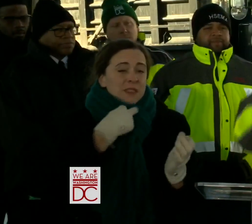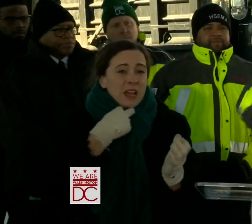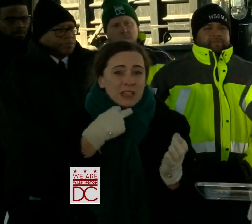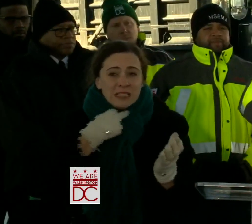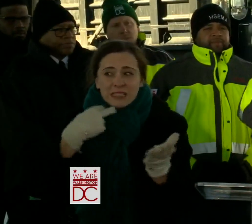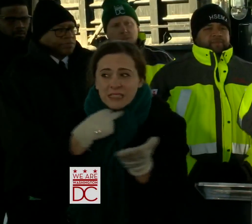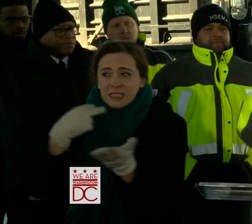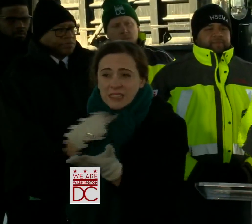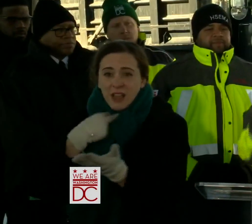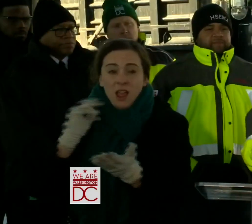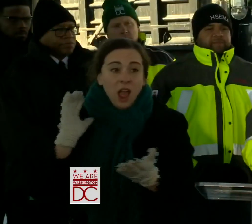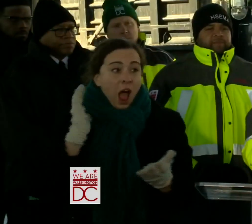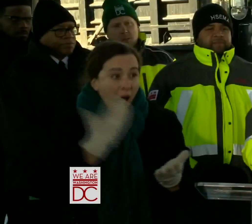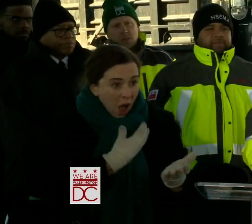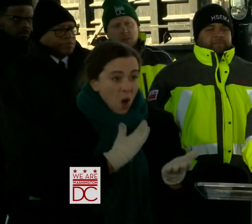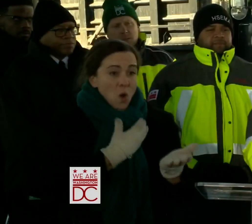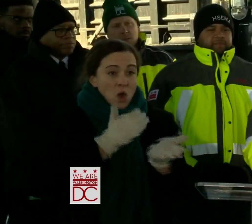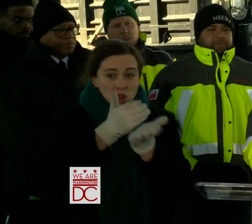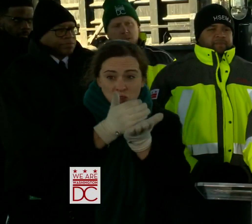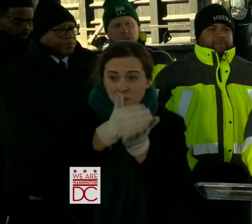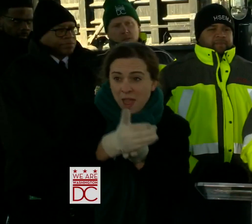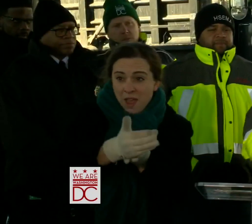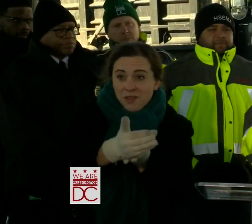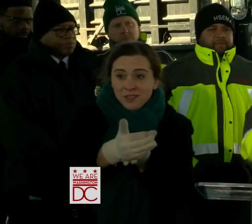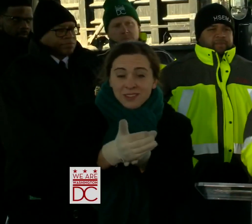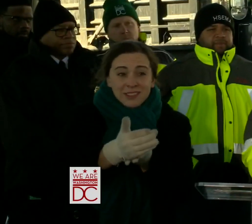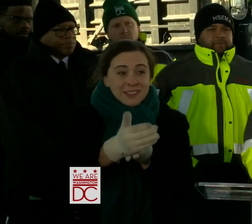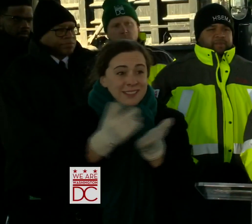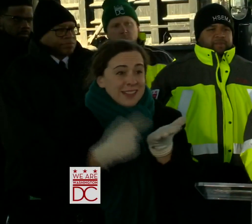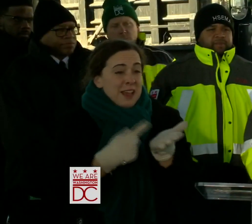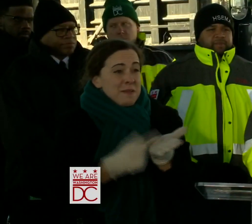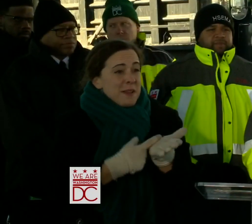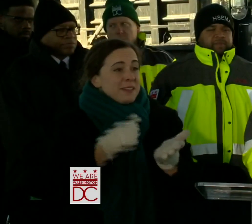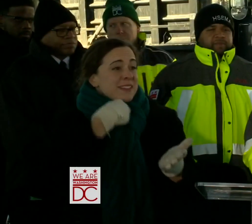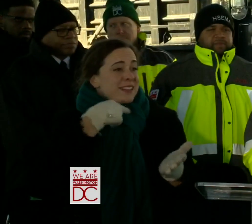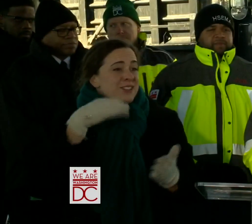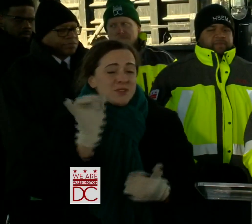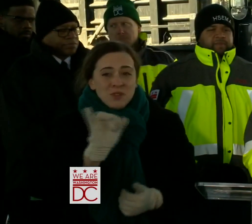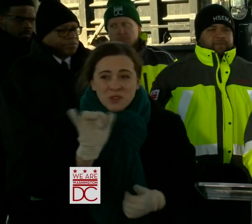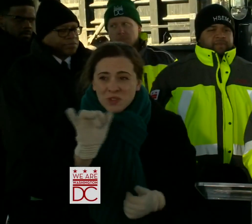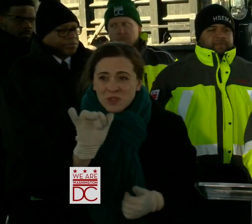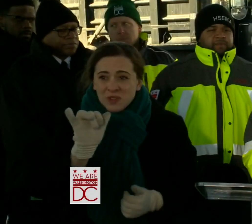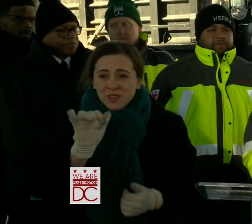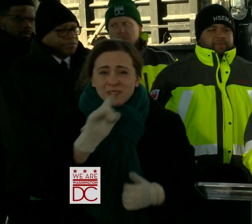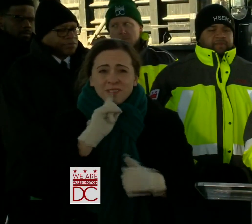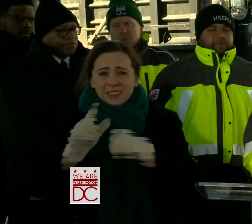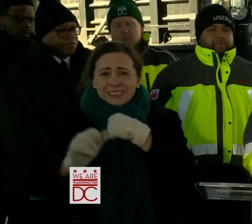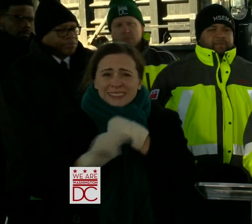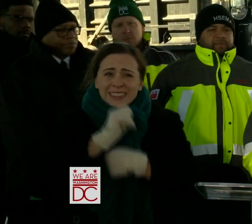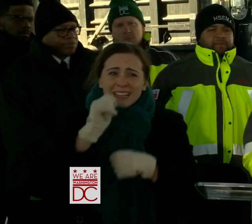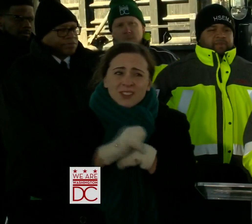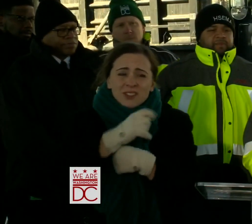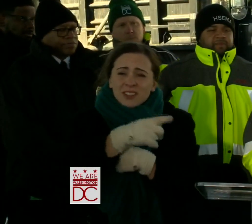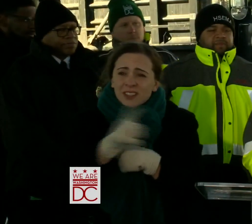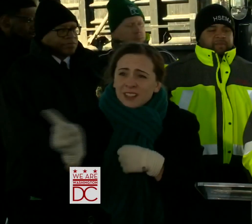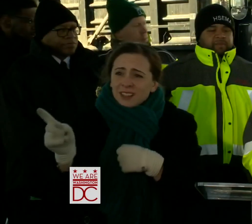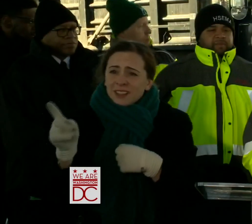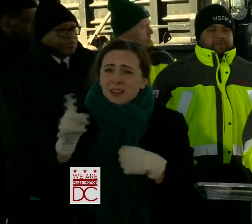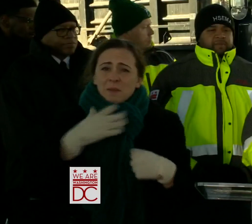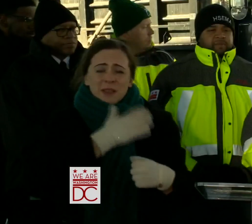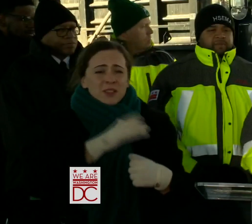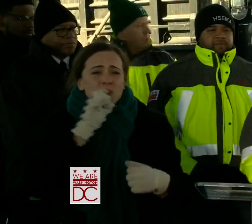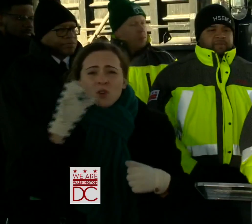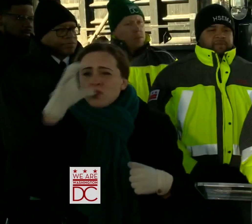here. Even our snow plows are getting stuck. So the roads are still, there are still some very, very dangerous spots. So please don't take that for